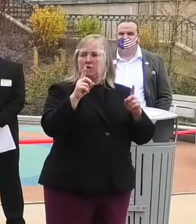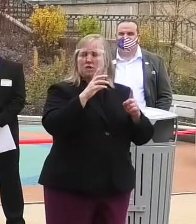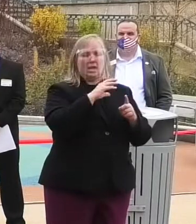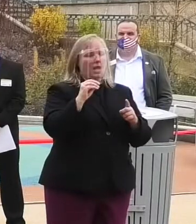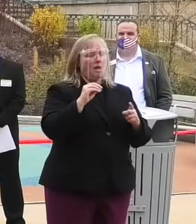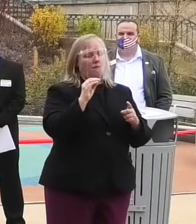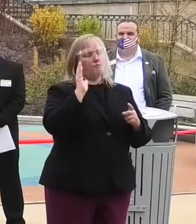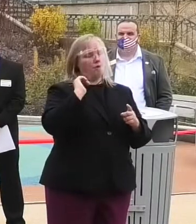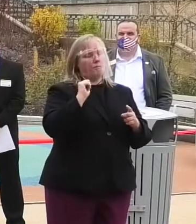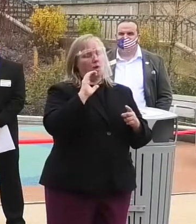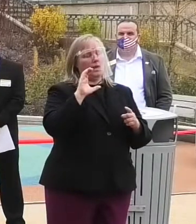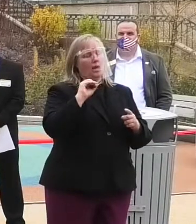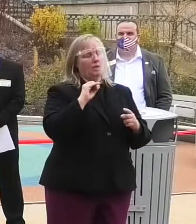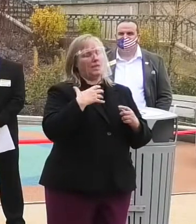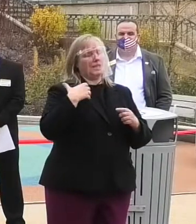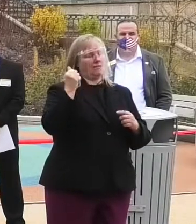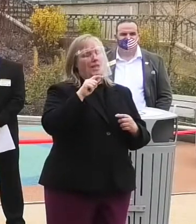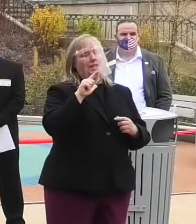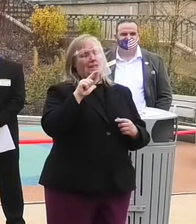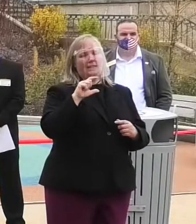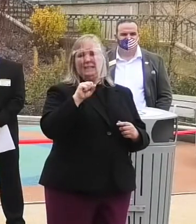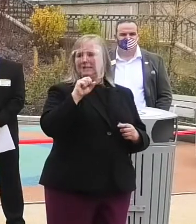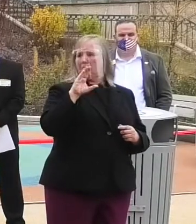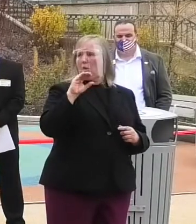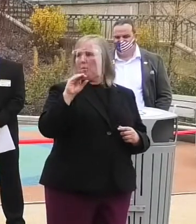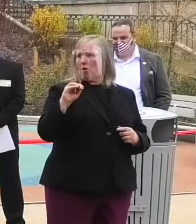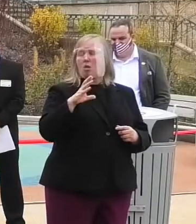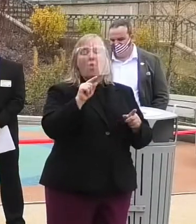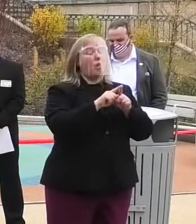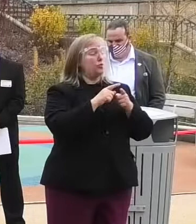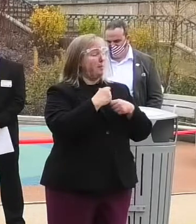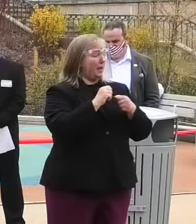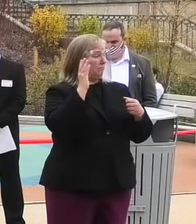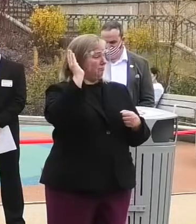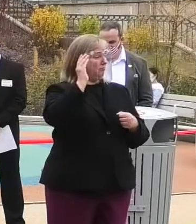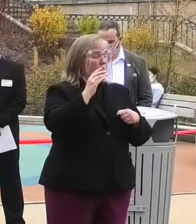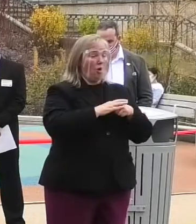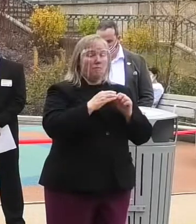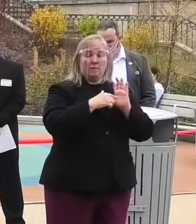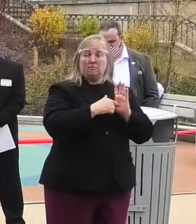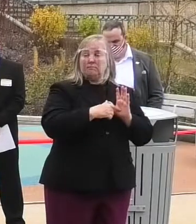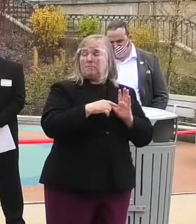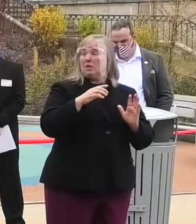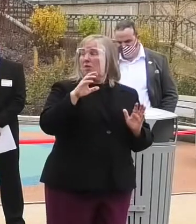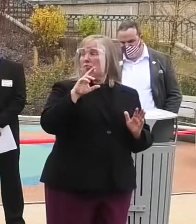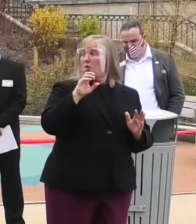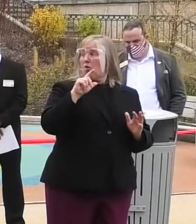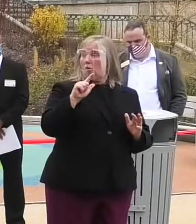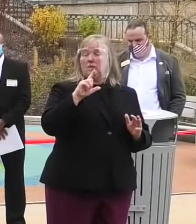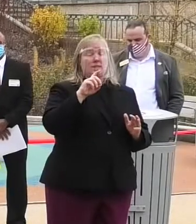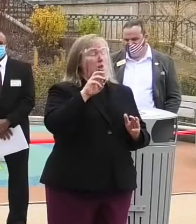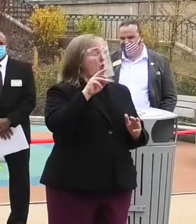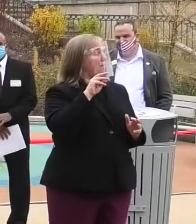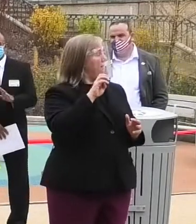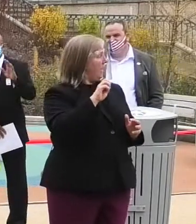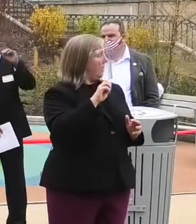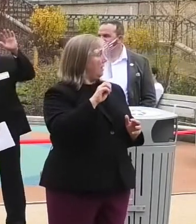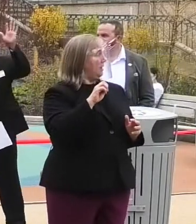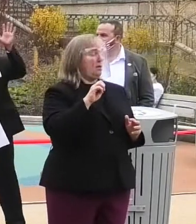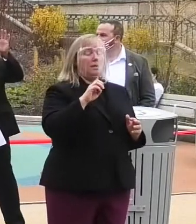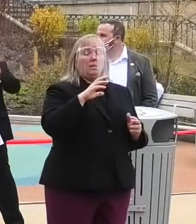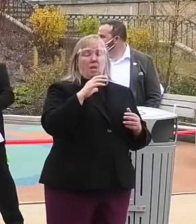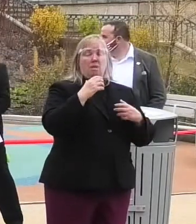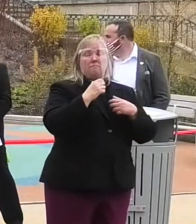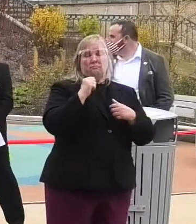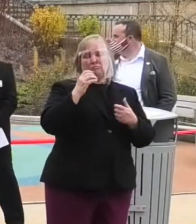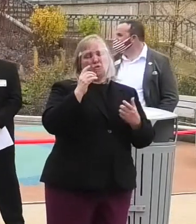Bobo. Also making remarks on behalf of Howard County is Raul Delerme, Director of Rec and Parks for the county. Raul, you